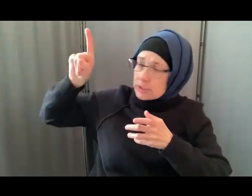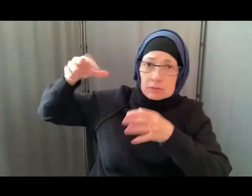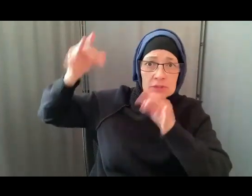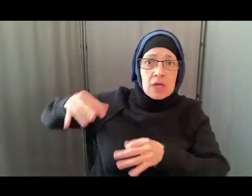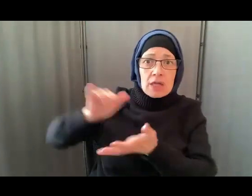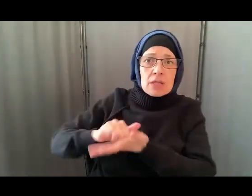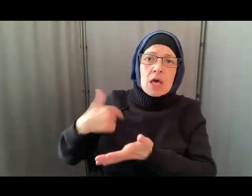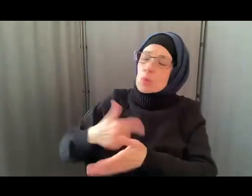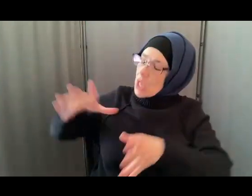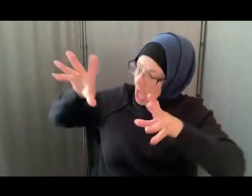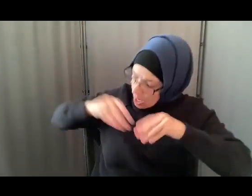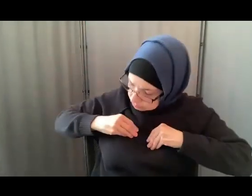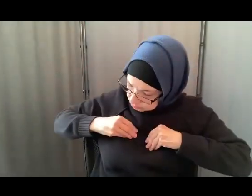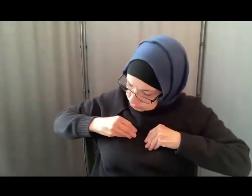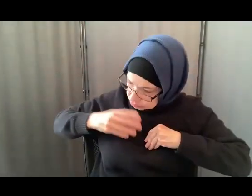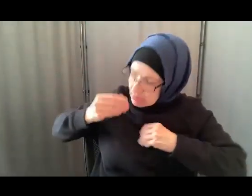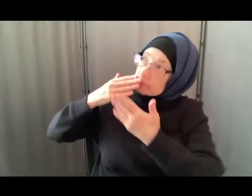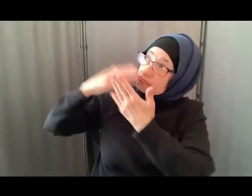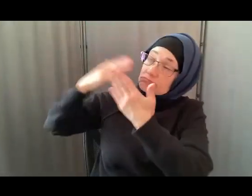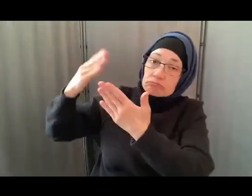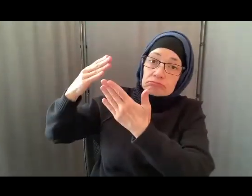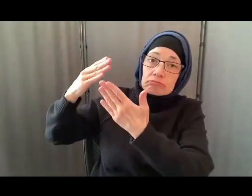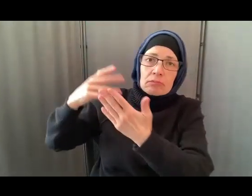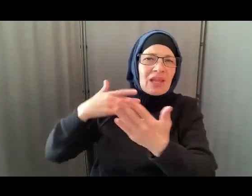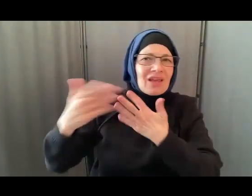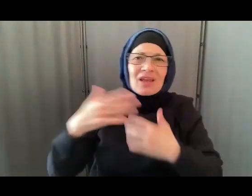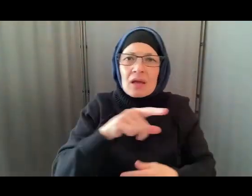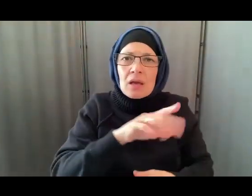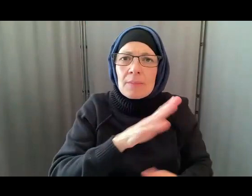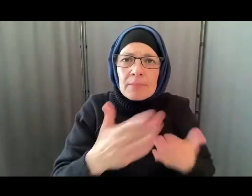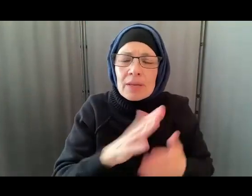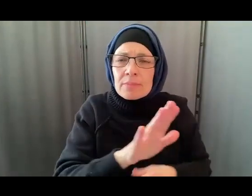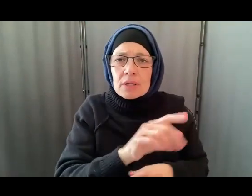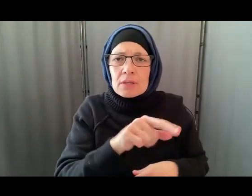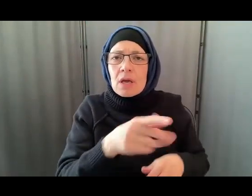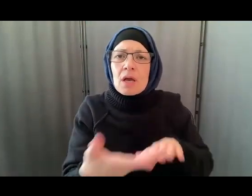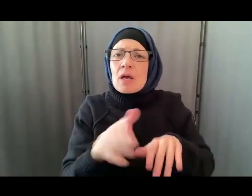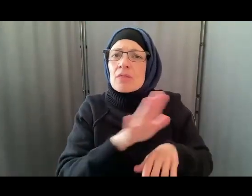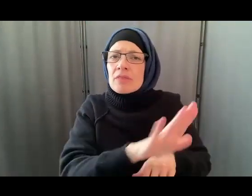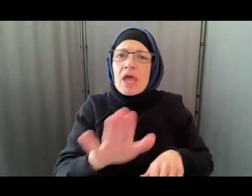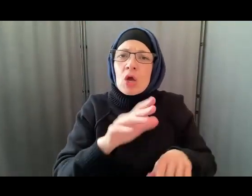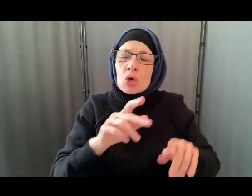They lose 5, 6, 7, 10 children, and they are saying, Alhamdulillah.